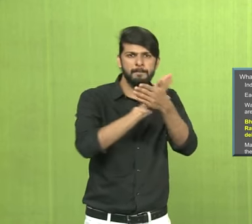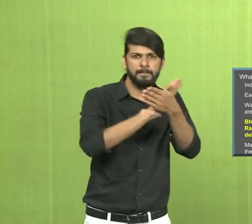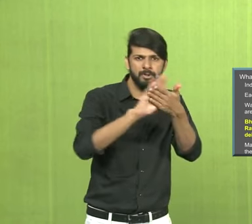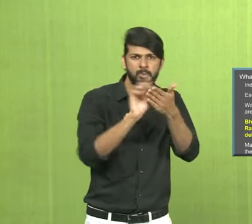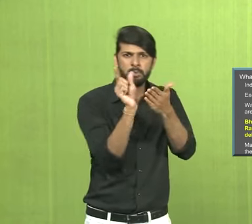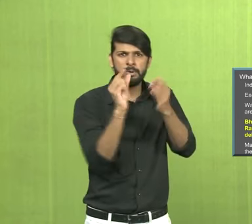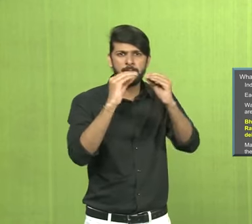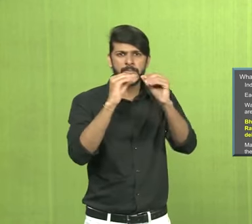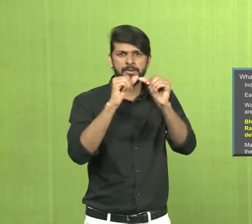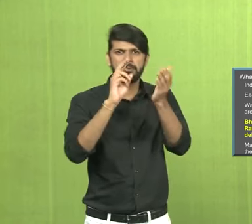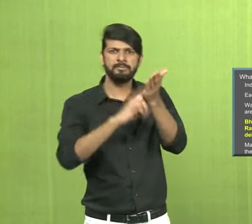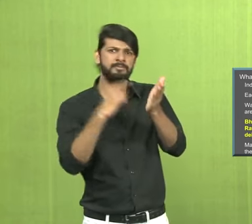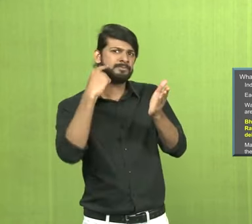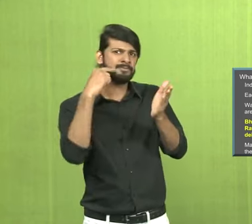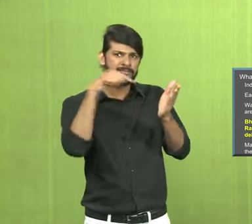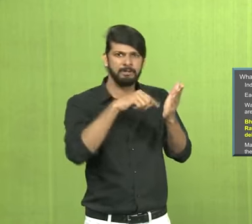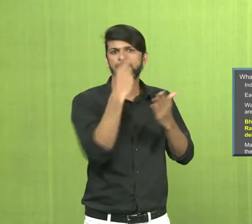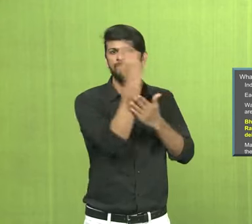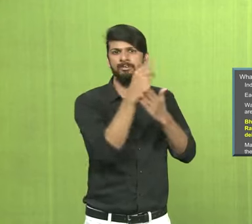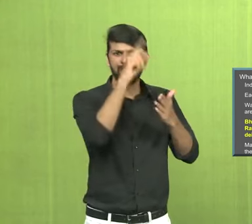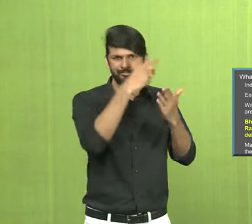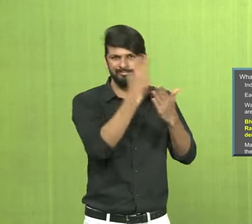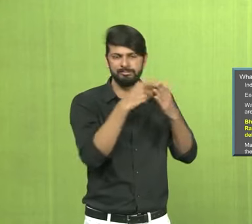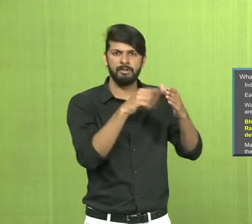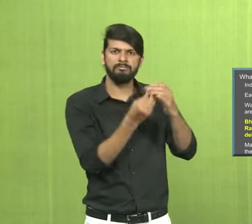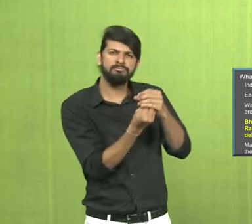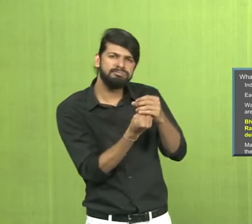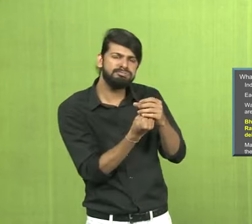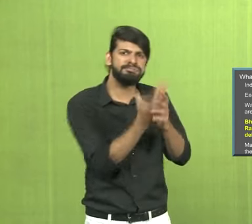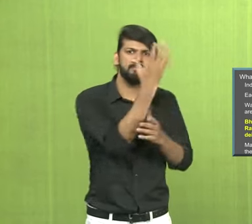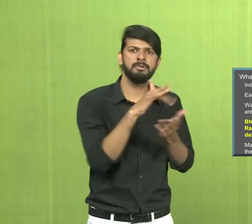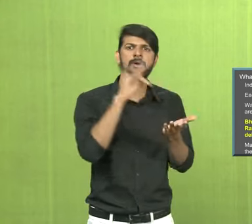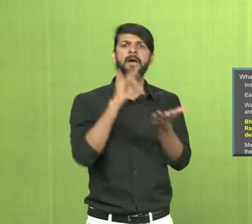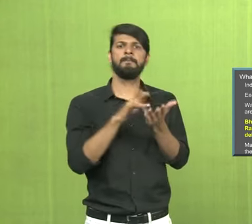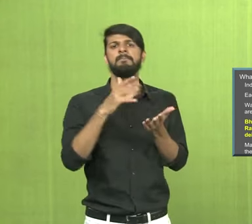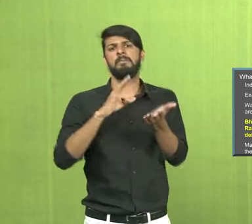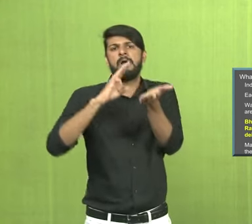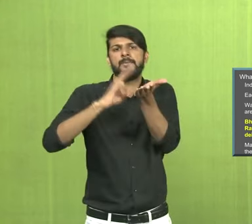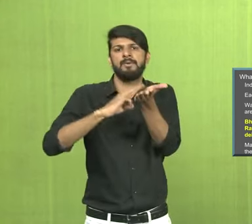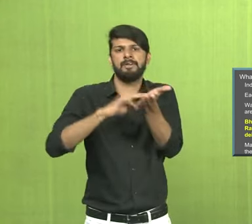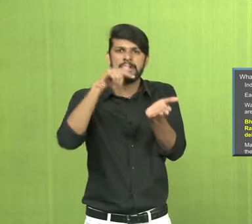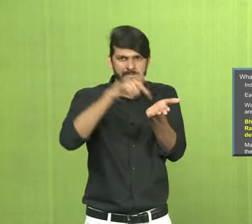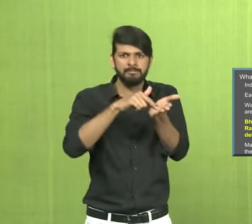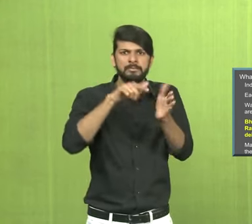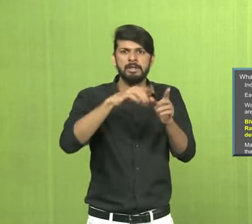Then we have the Madhubani painting. These paintings originated in